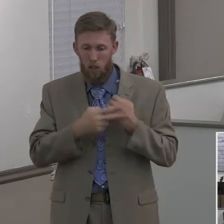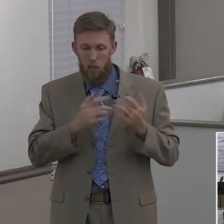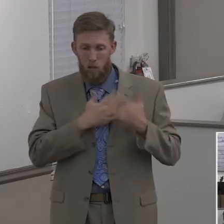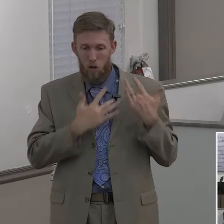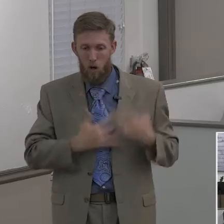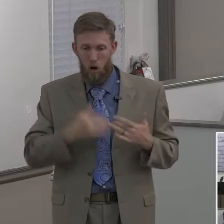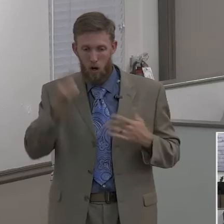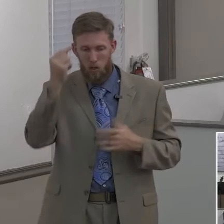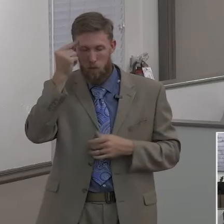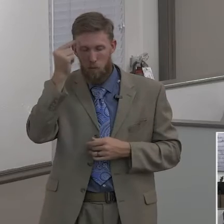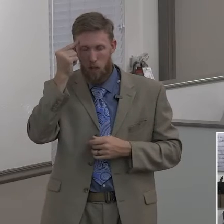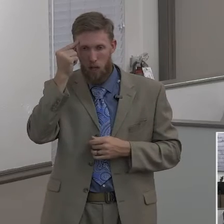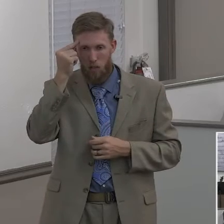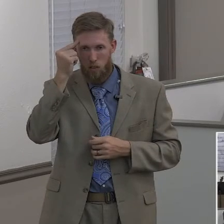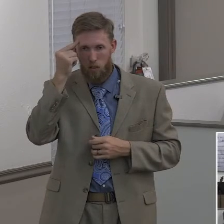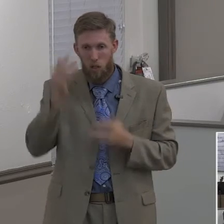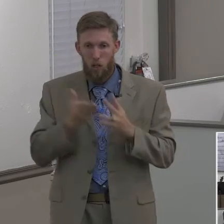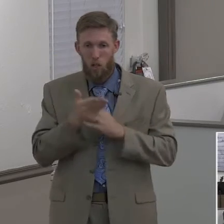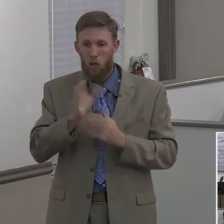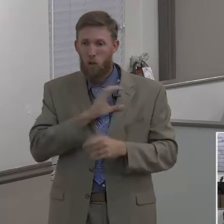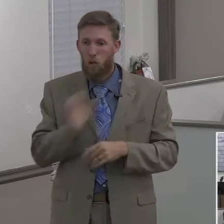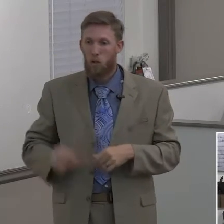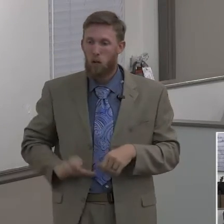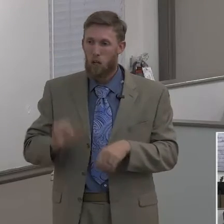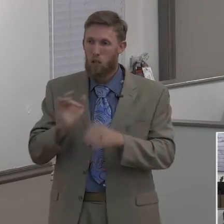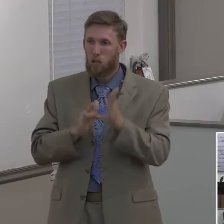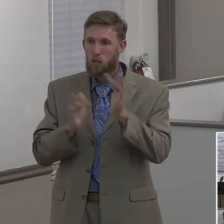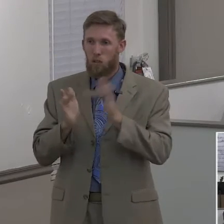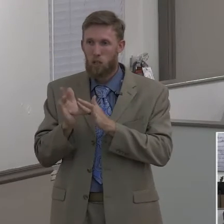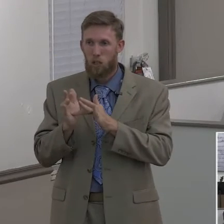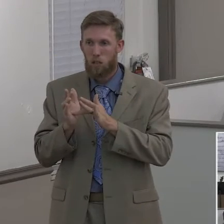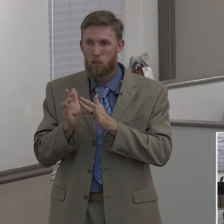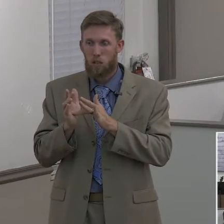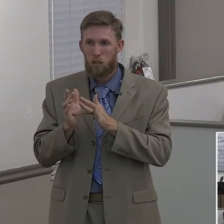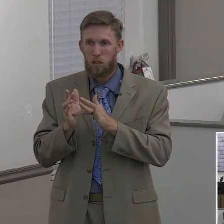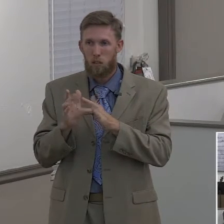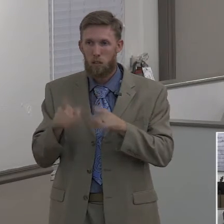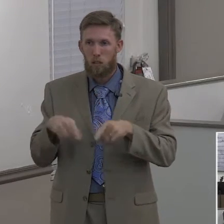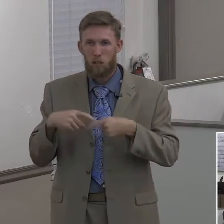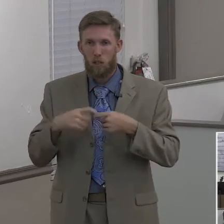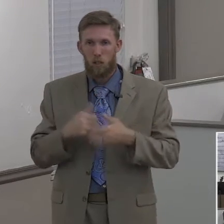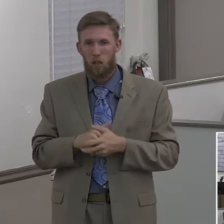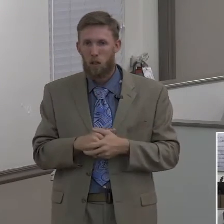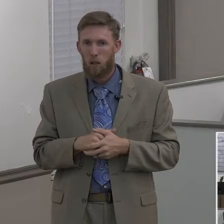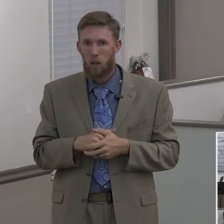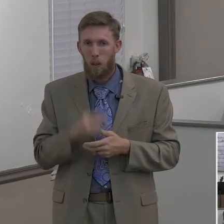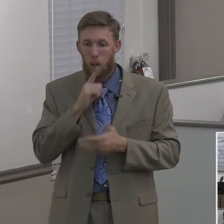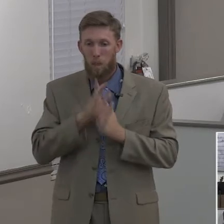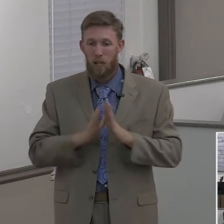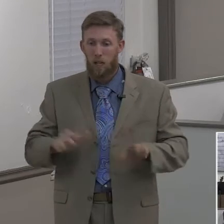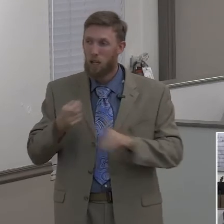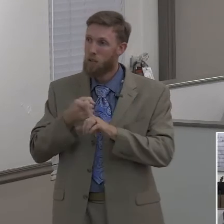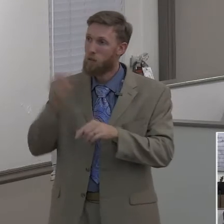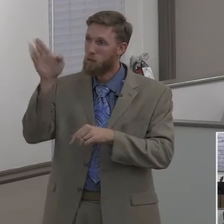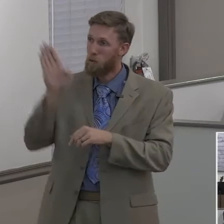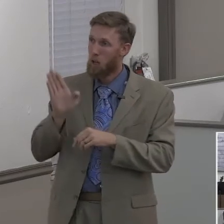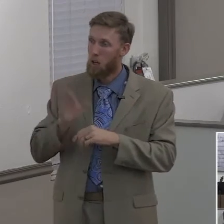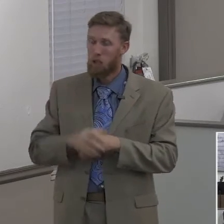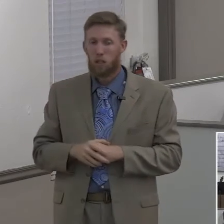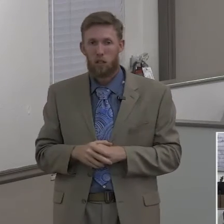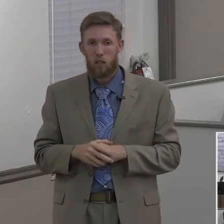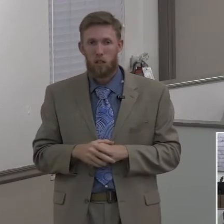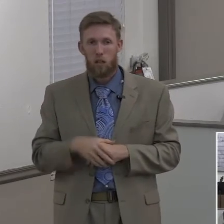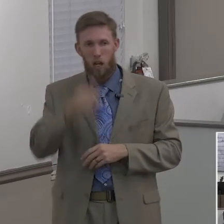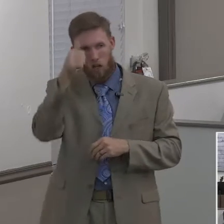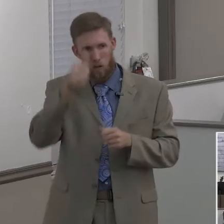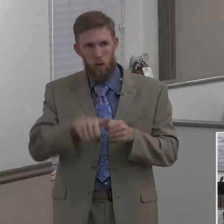keep your hearts and minds through Christ Jesus. The peace of God. And remember this morning I